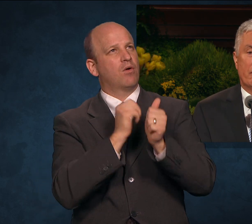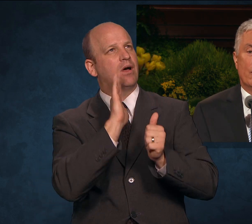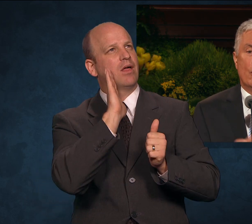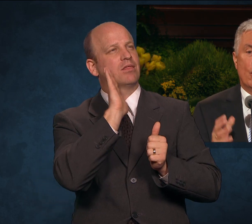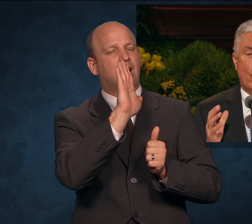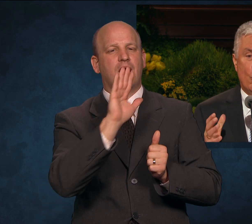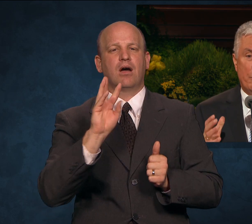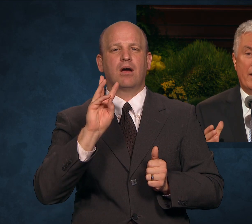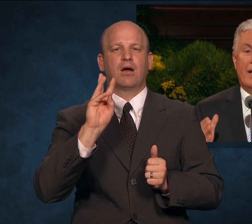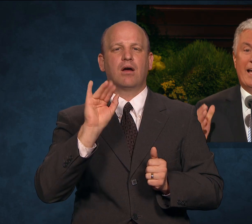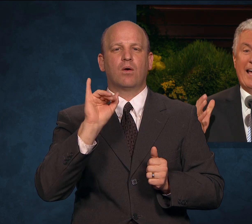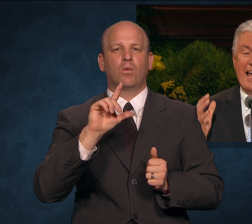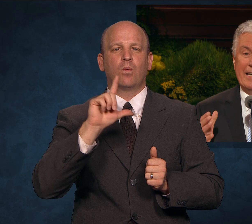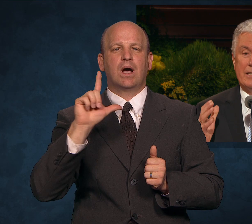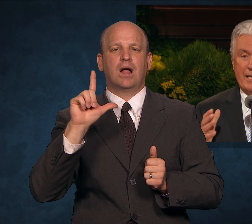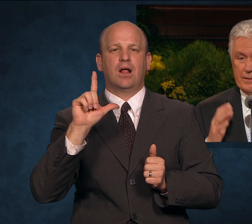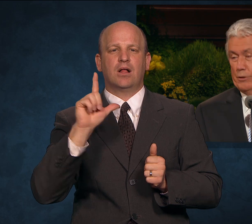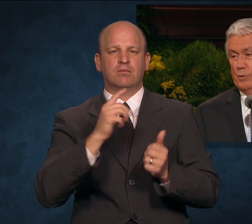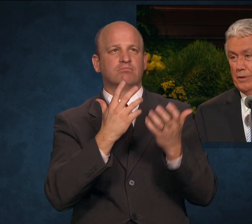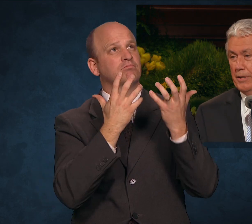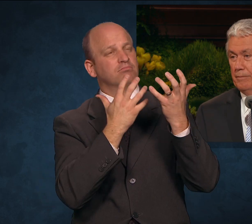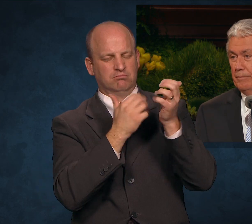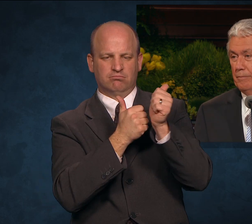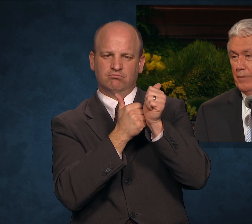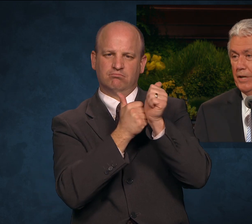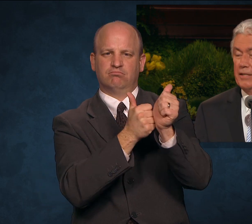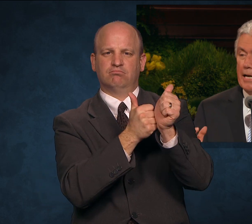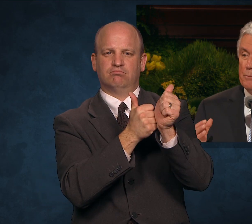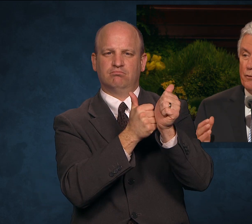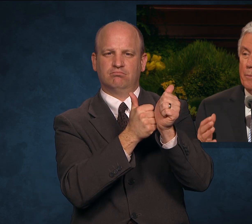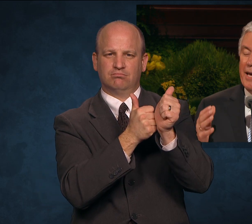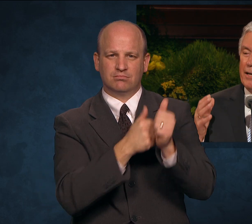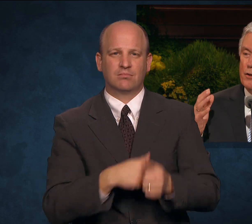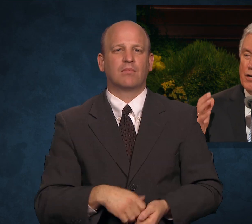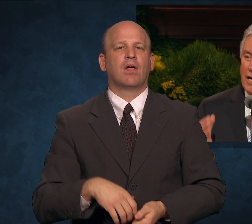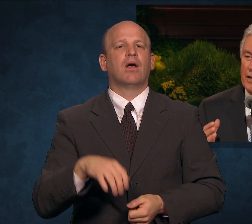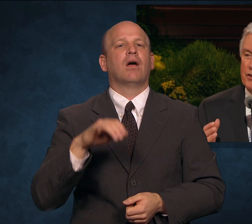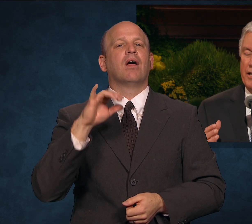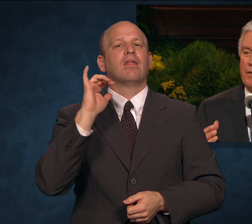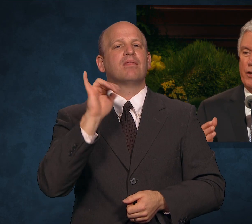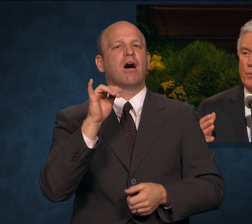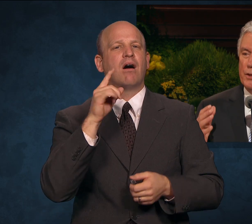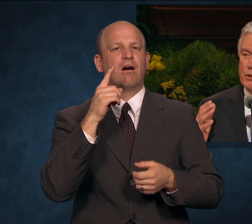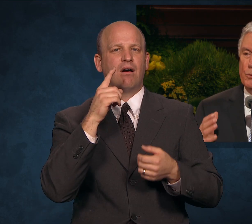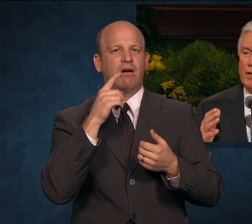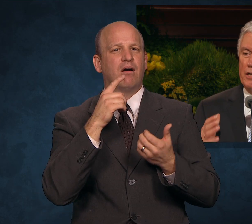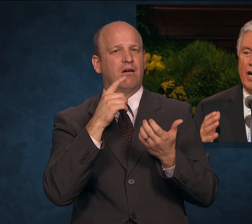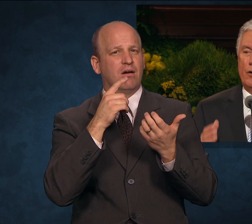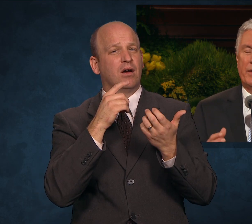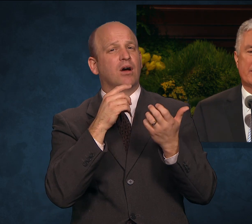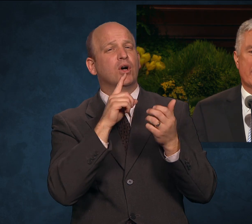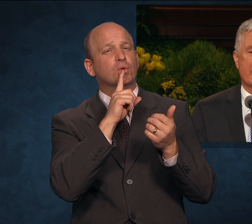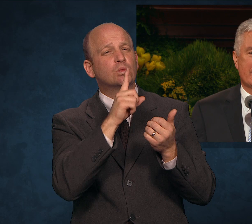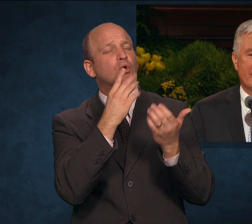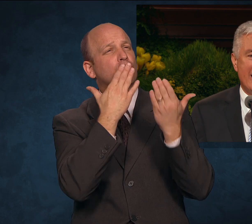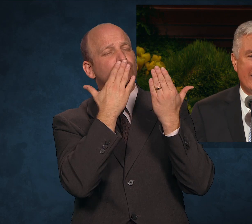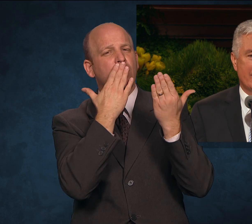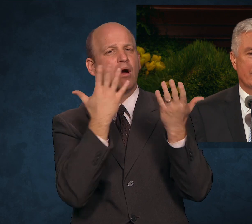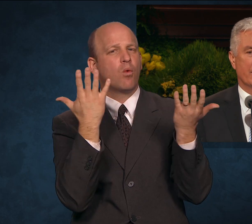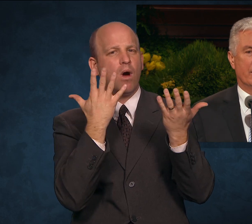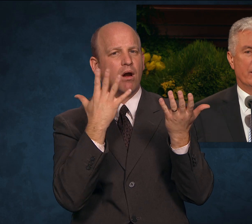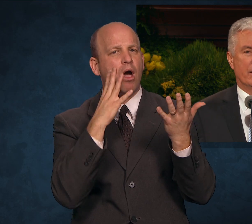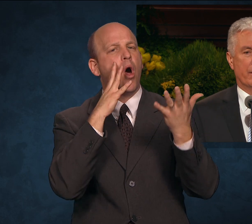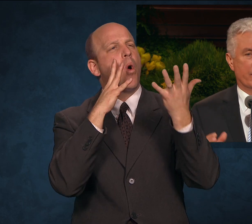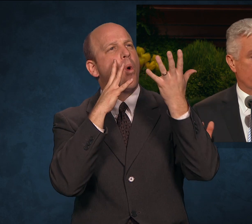expression of Hope and testimony it comes from acknowledging that we do not always